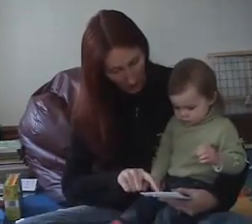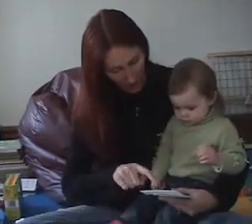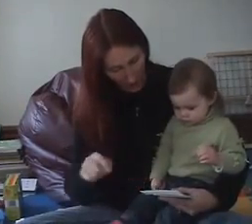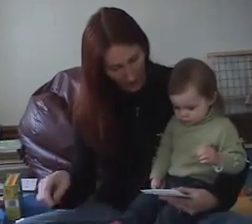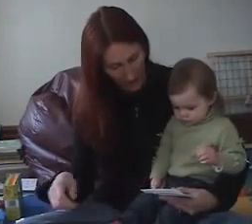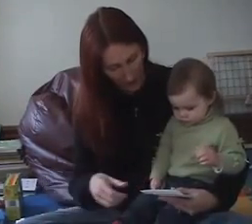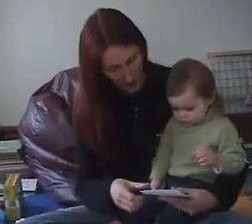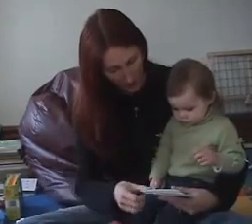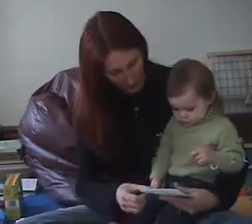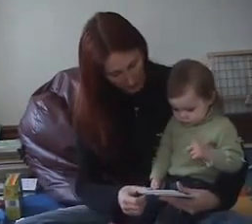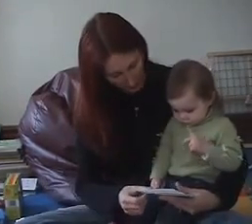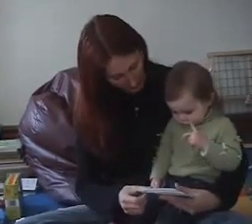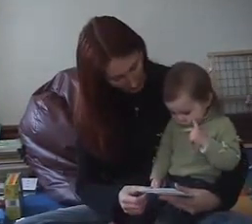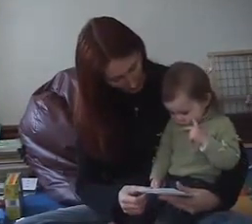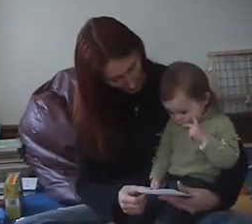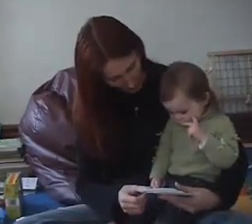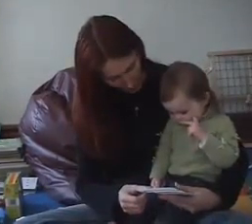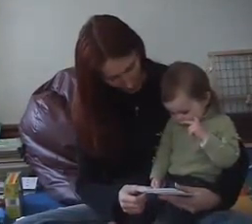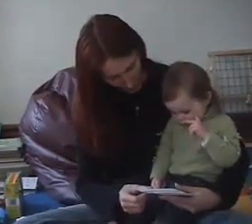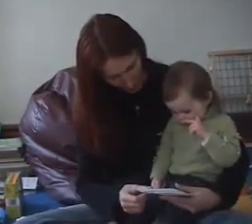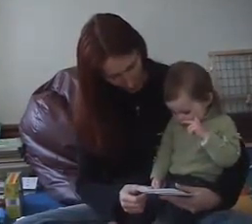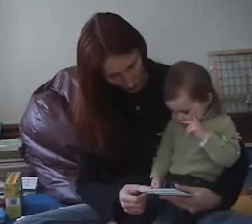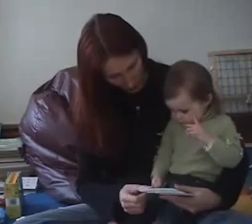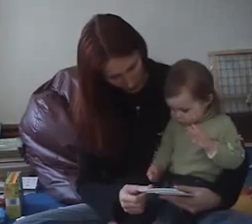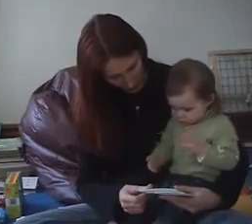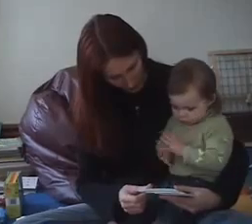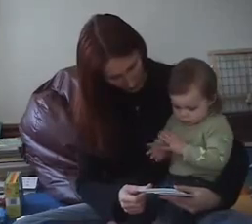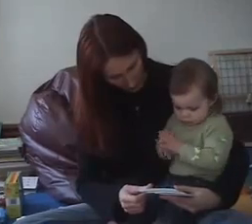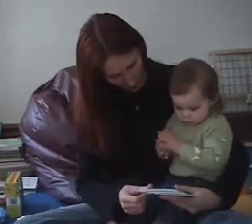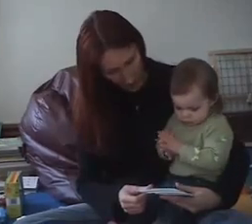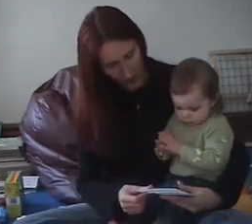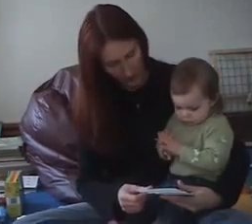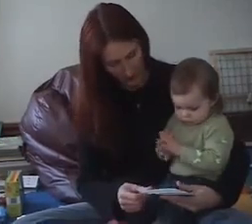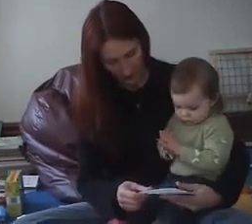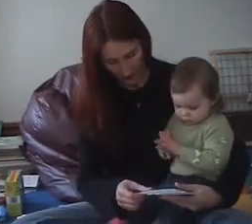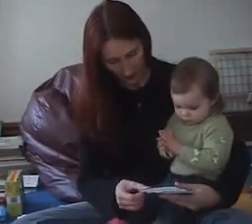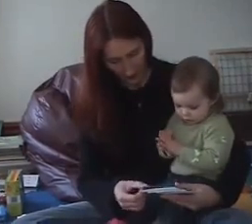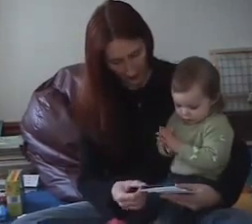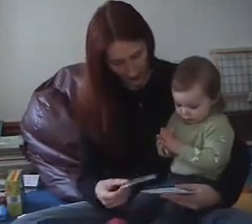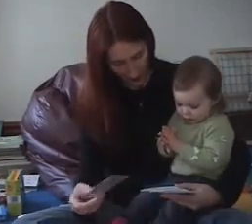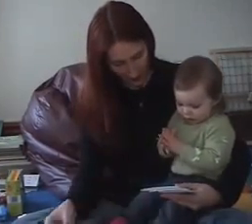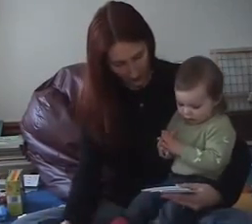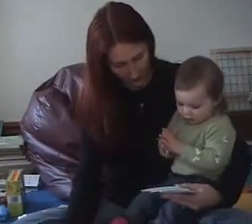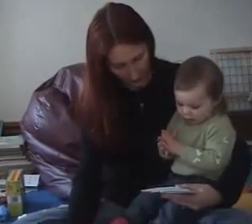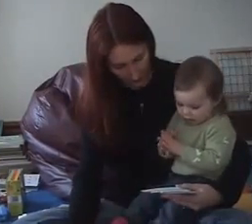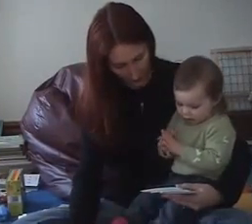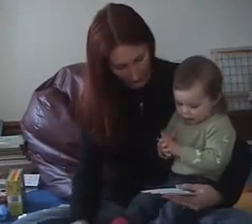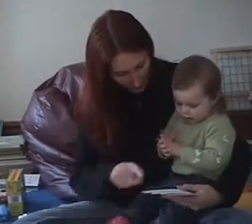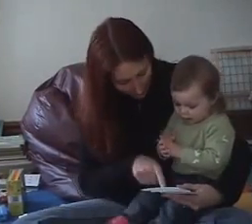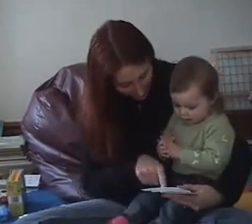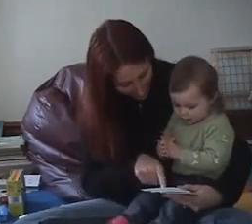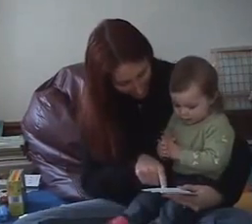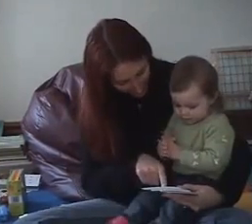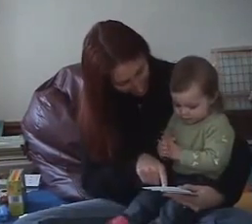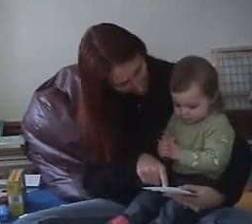that's cheese. Do you know the sign for cheese? That's right. And that's a?